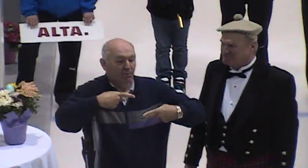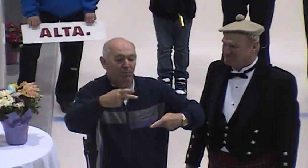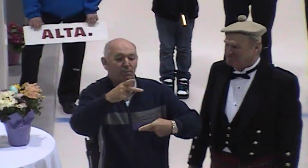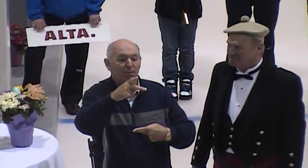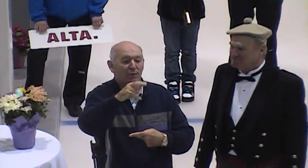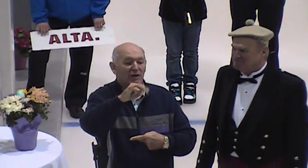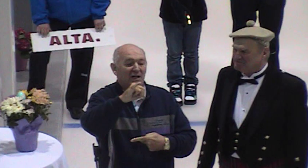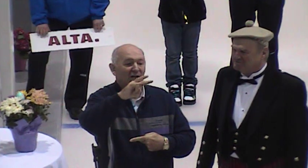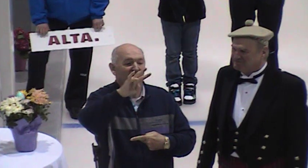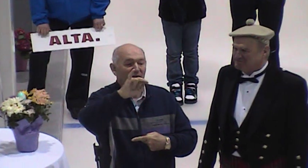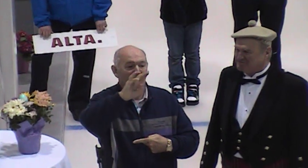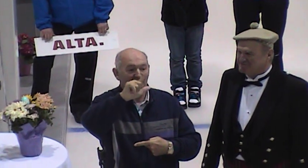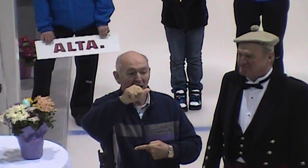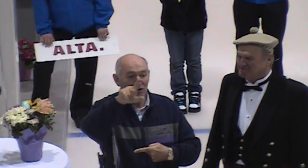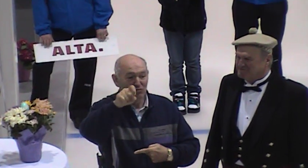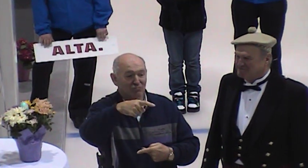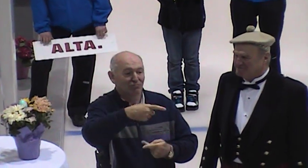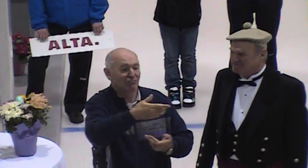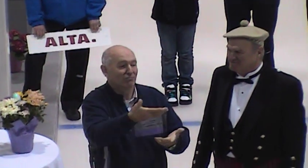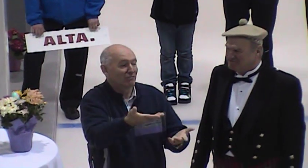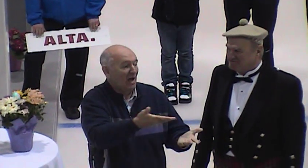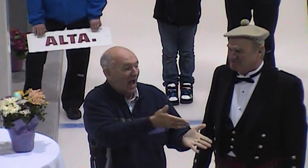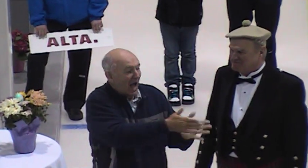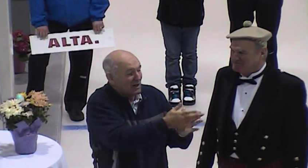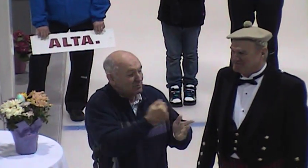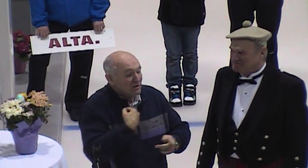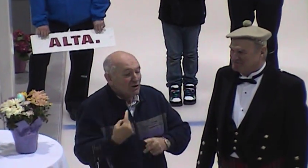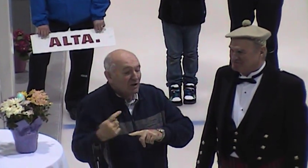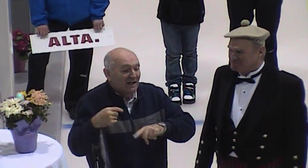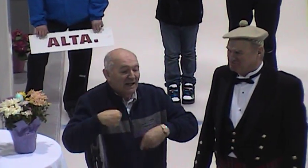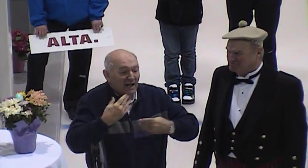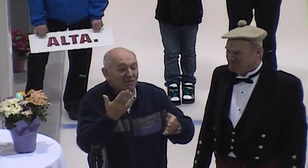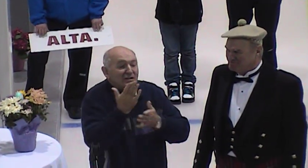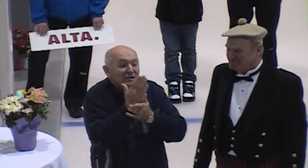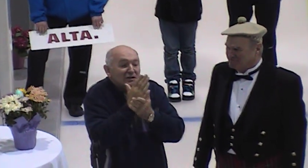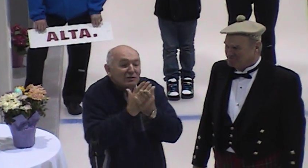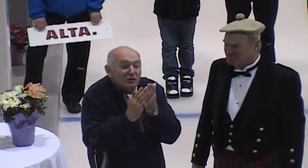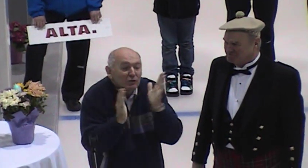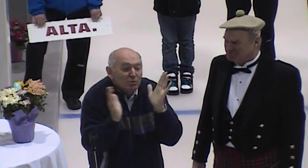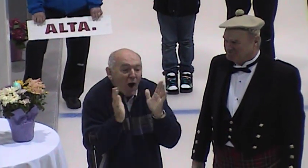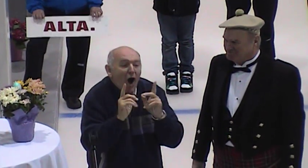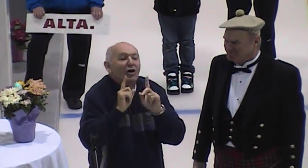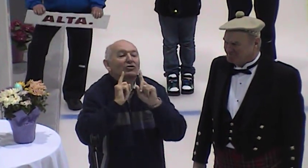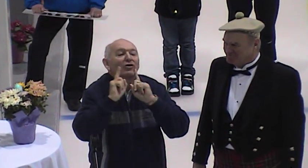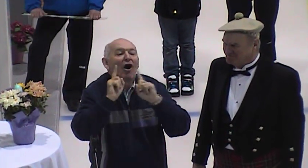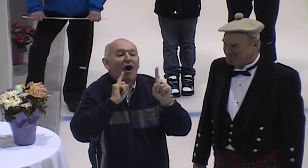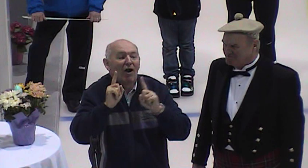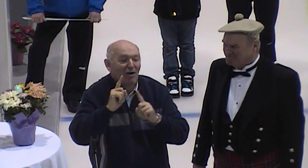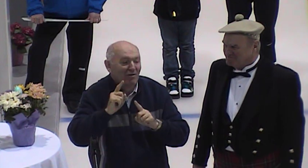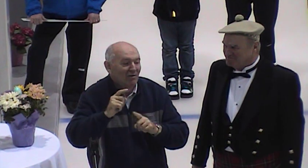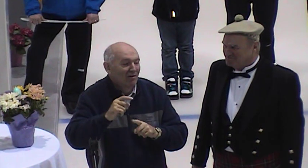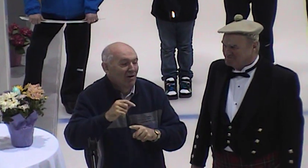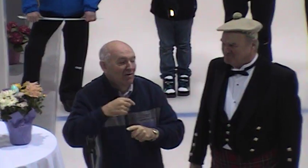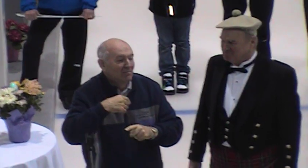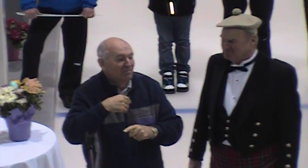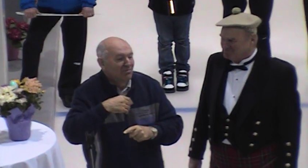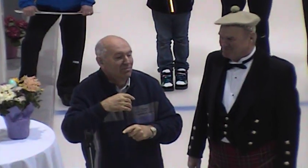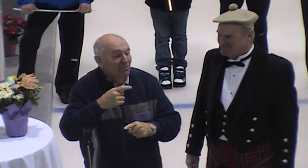I just want to say what it's such a privilege that you gave